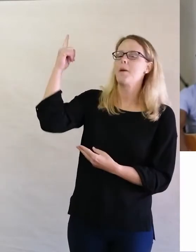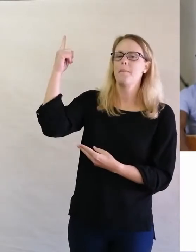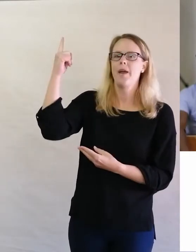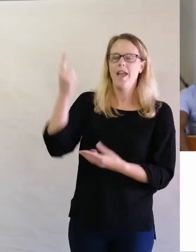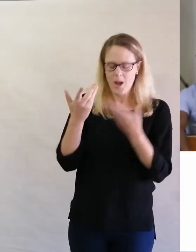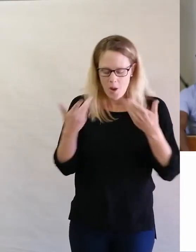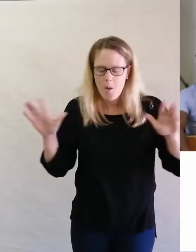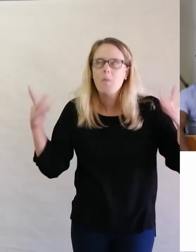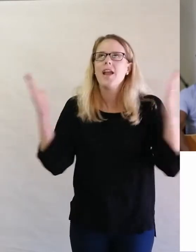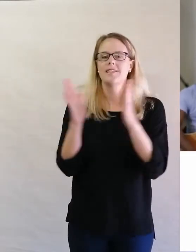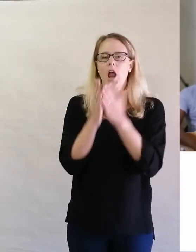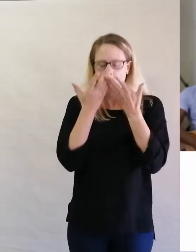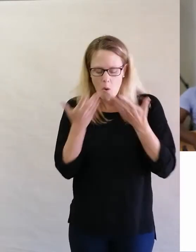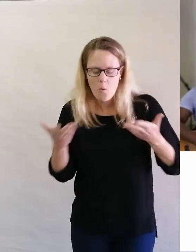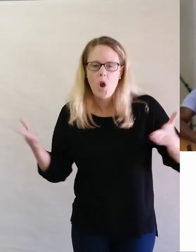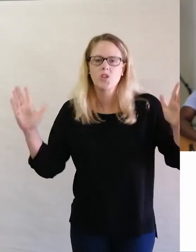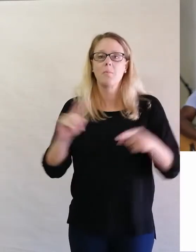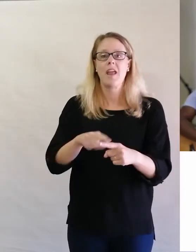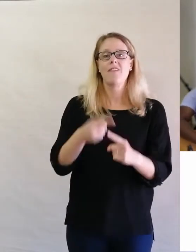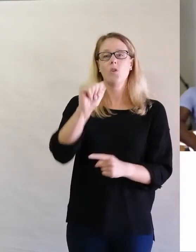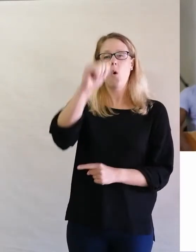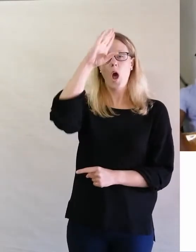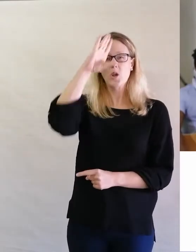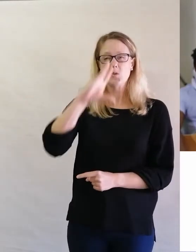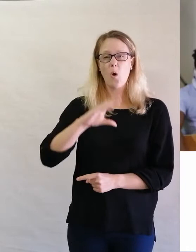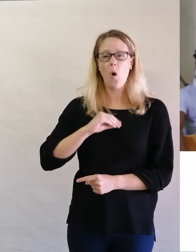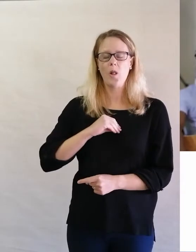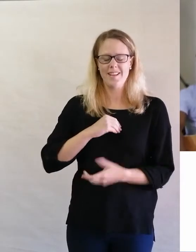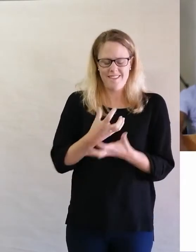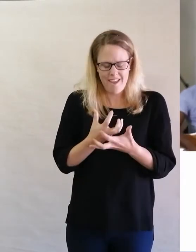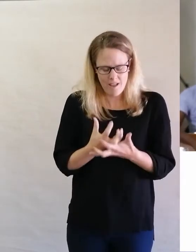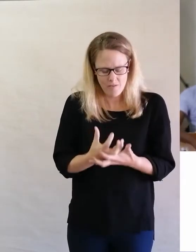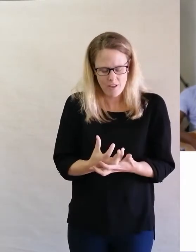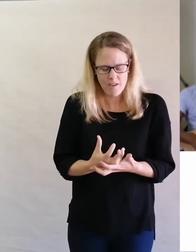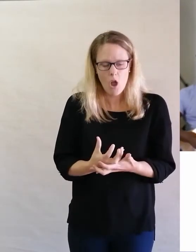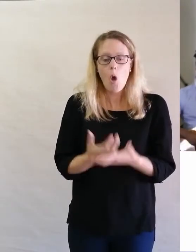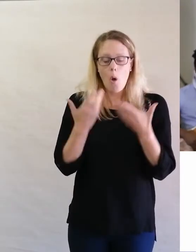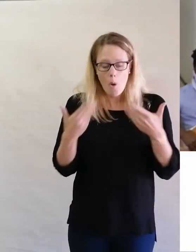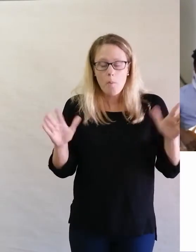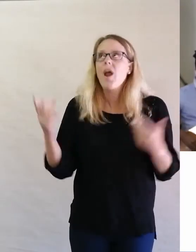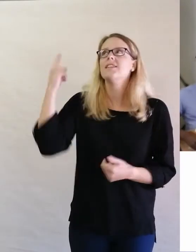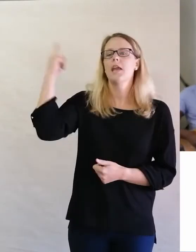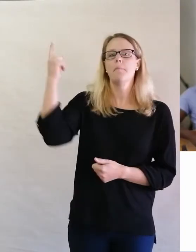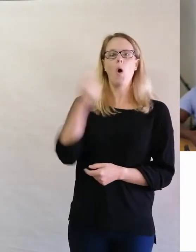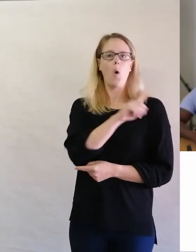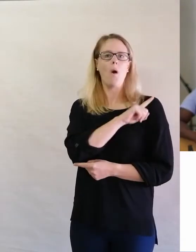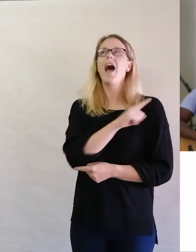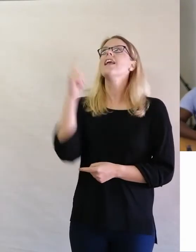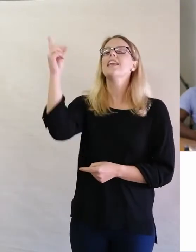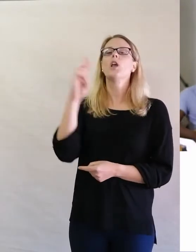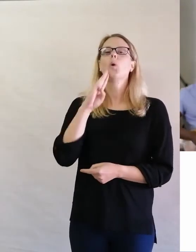worship. If your soul is heavy this morning, then praise Jesus, because He is the lifter of your